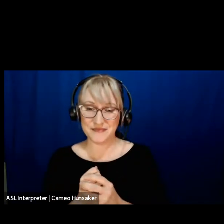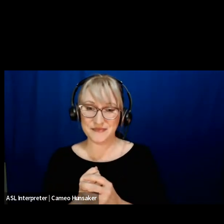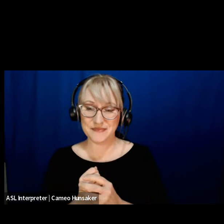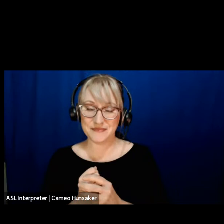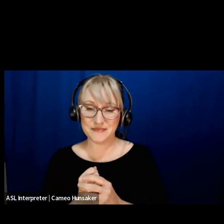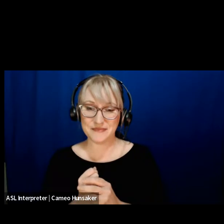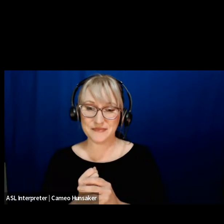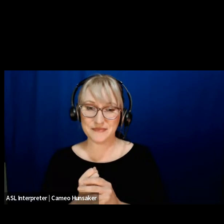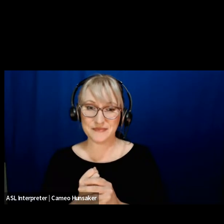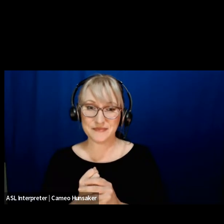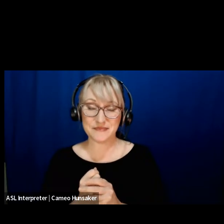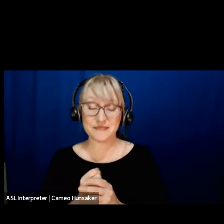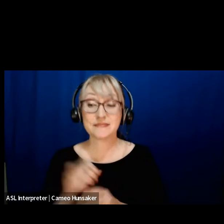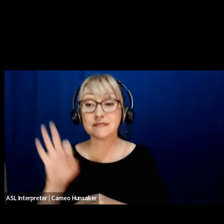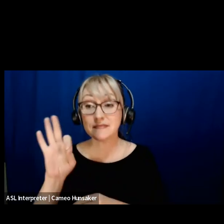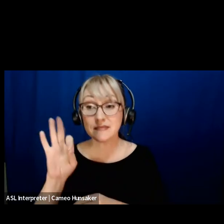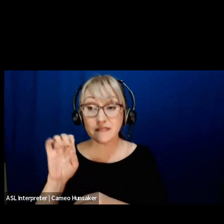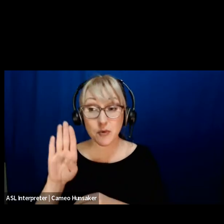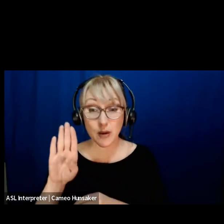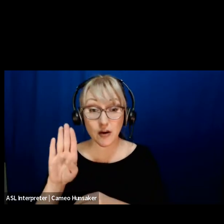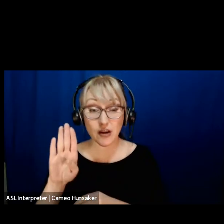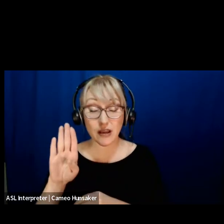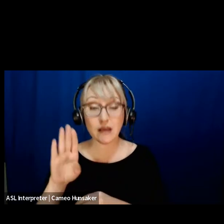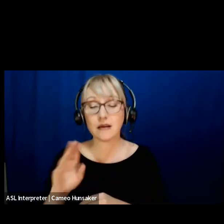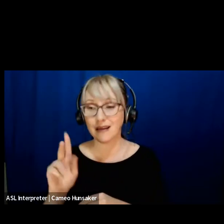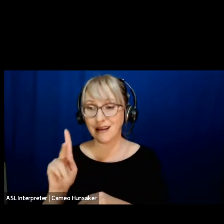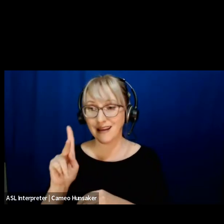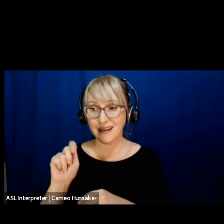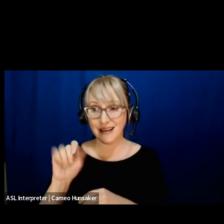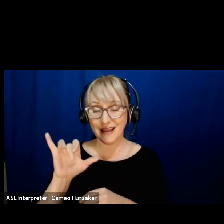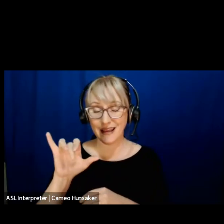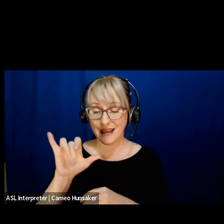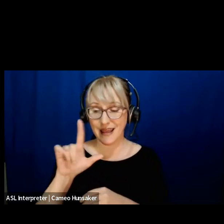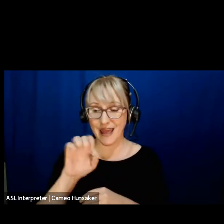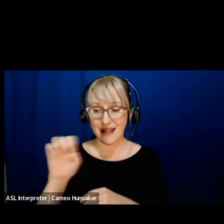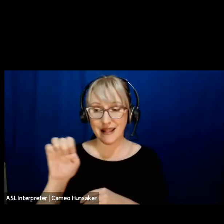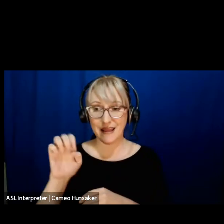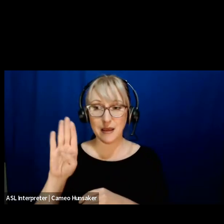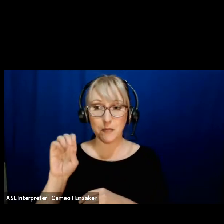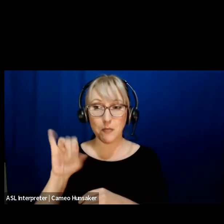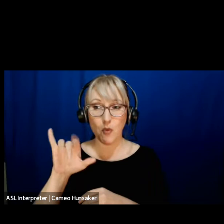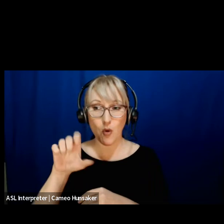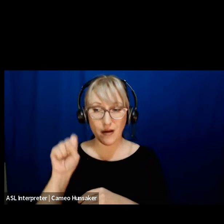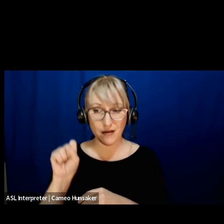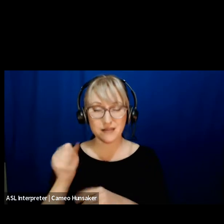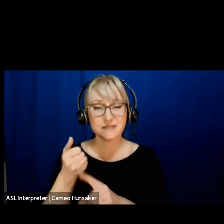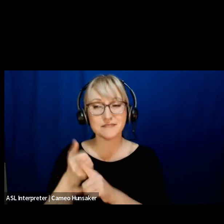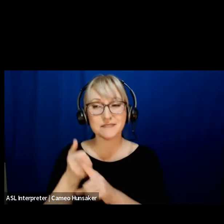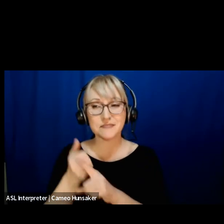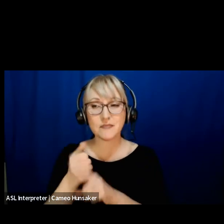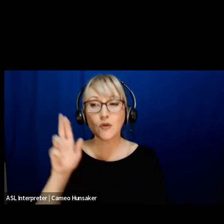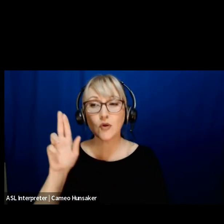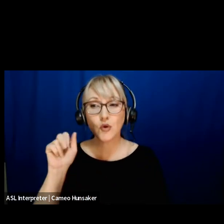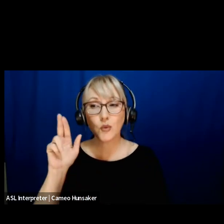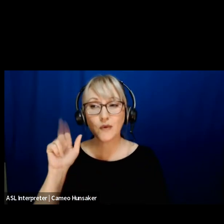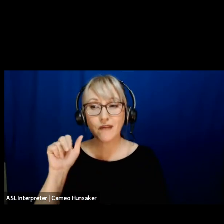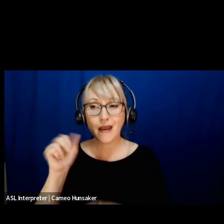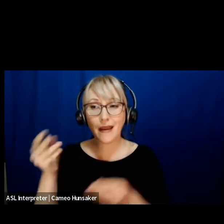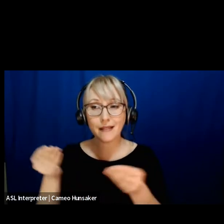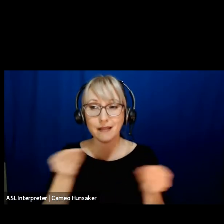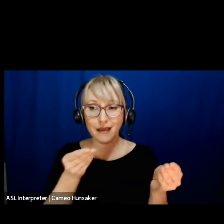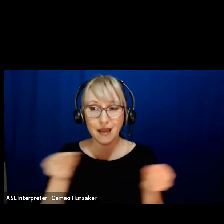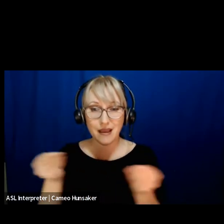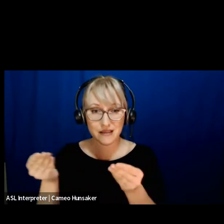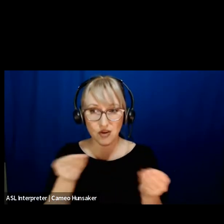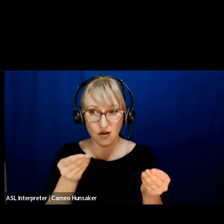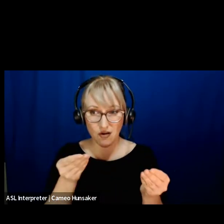In February, we're having Kaylee Boyles, who is our who is our University of Arizona liaison person to